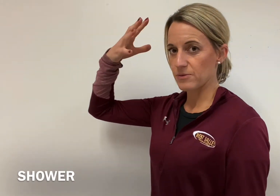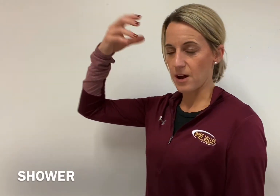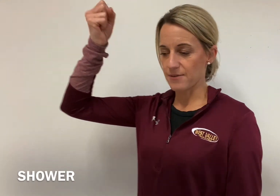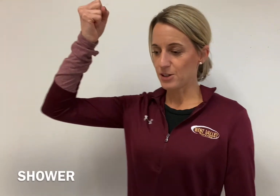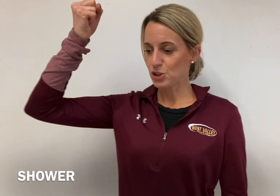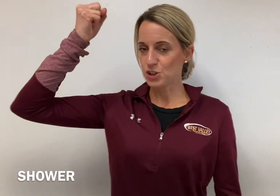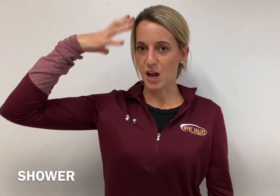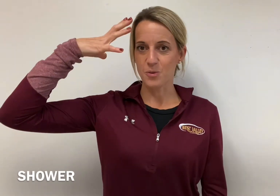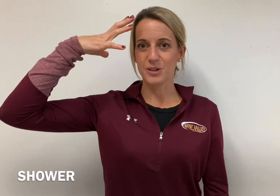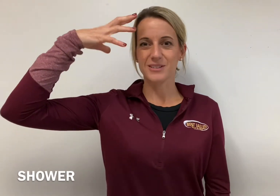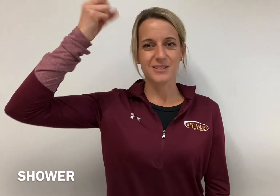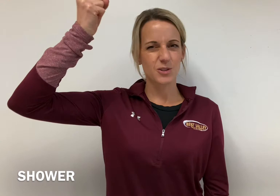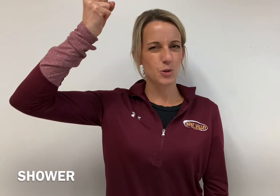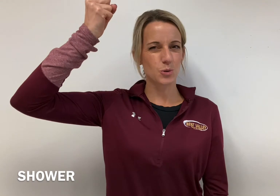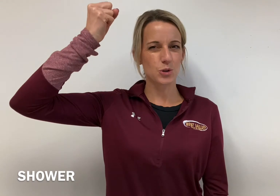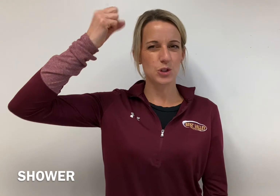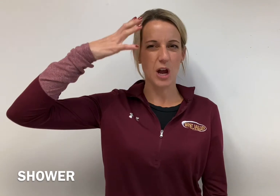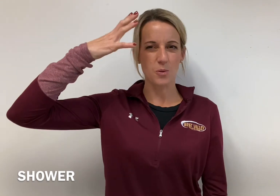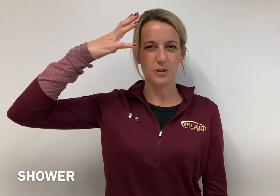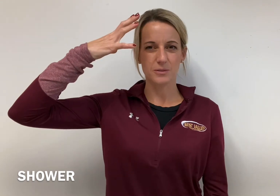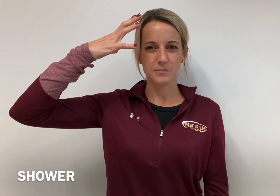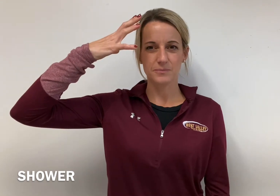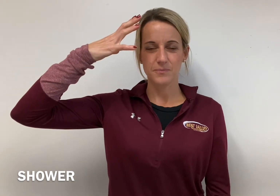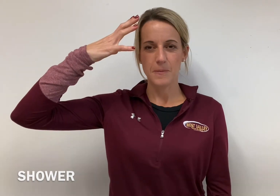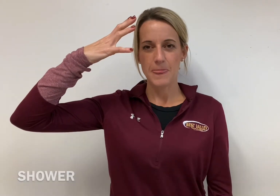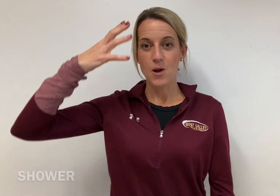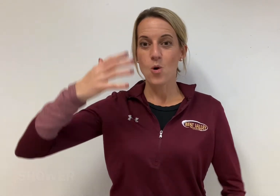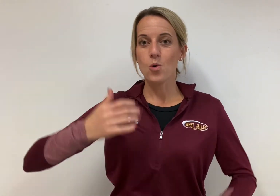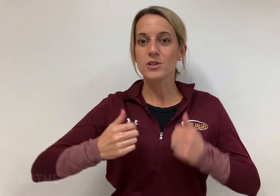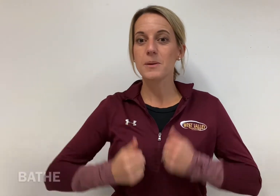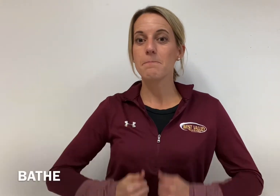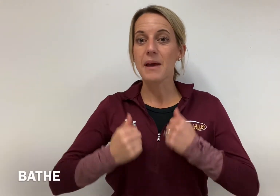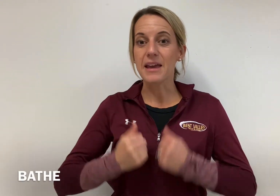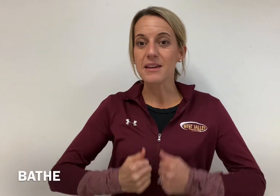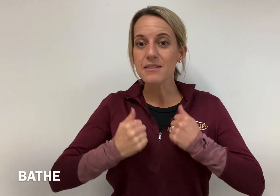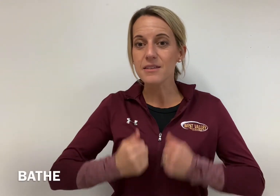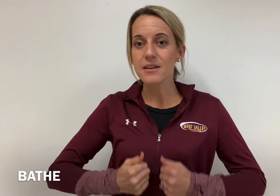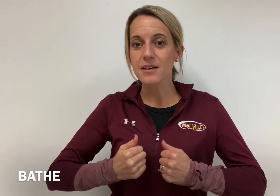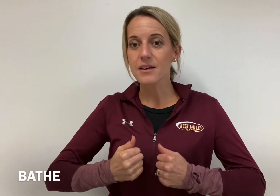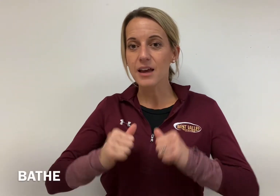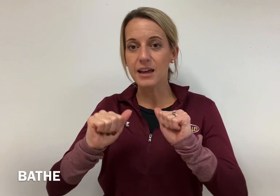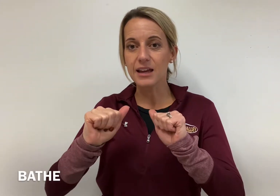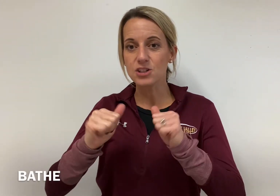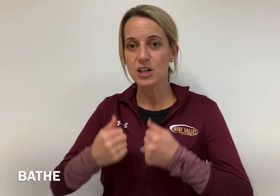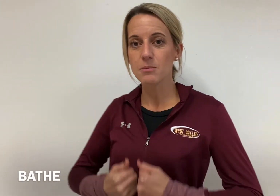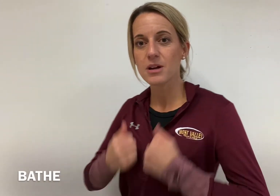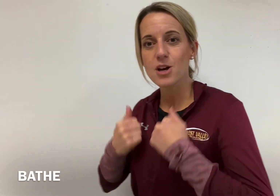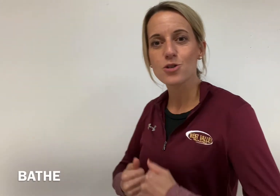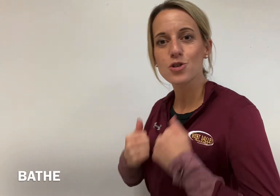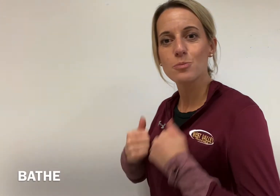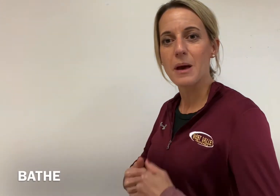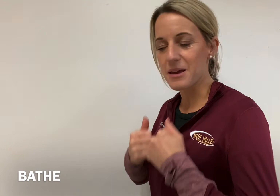five. Shower, to shower. Or to bathe, A hand shape, to bathe.